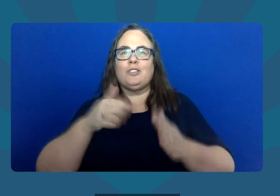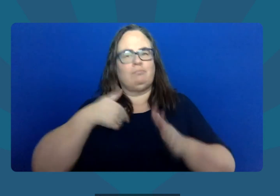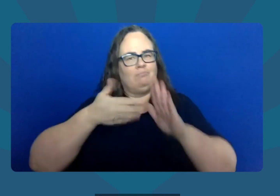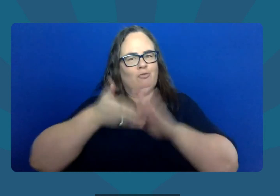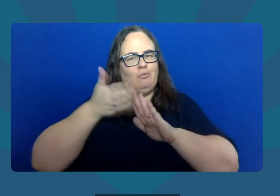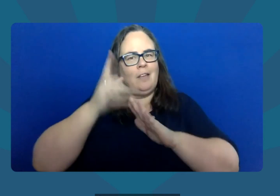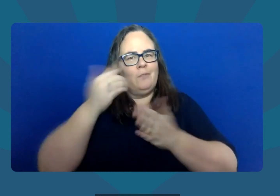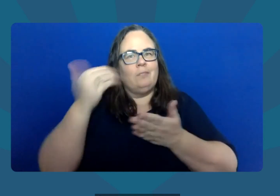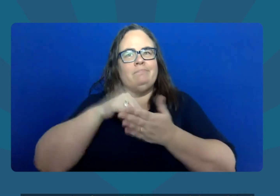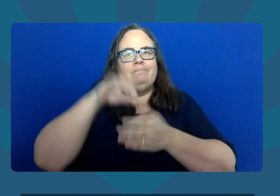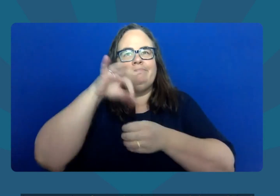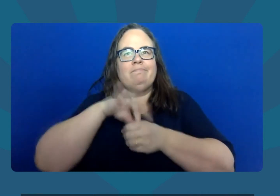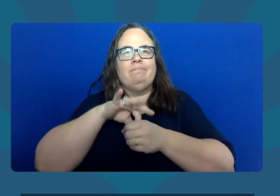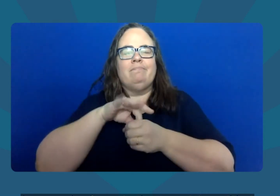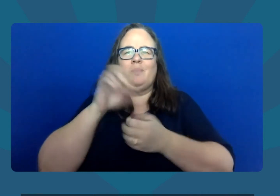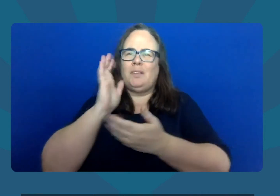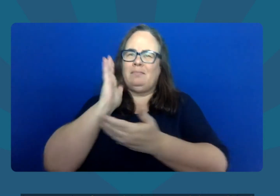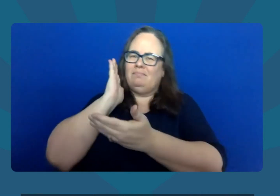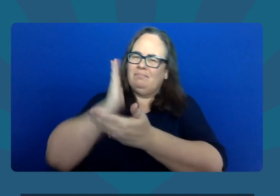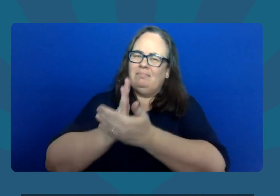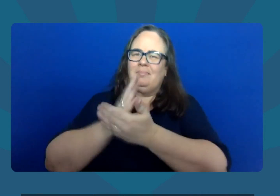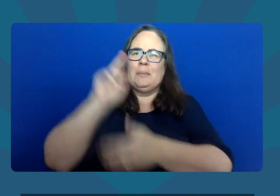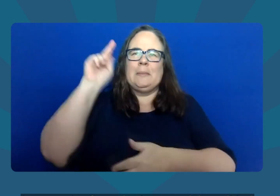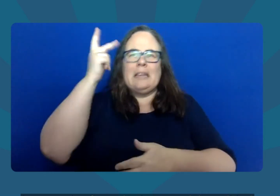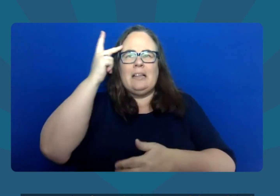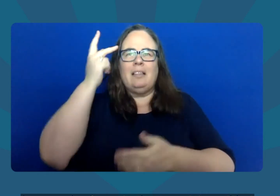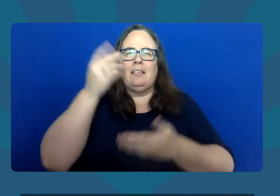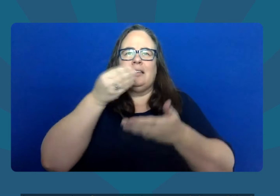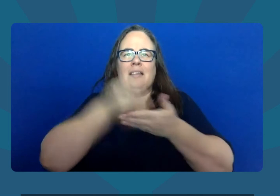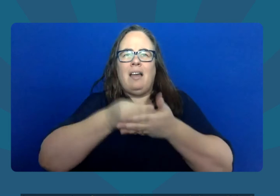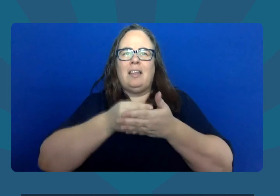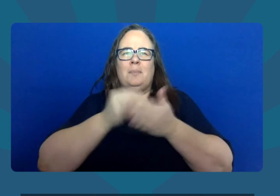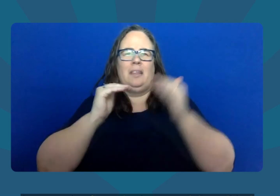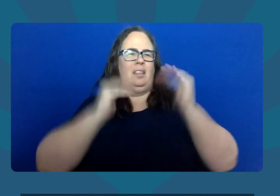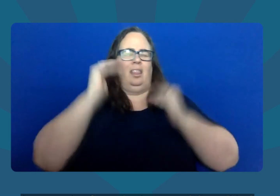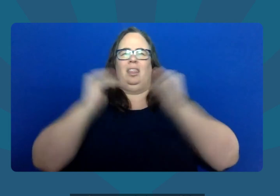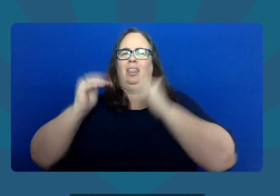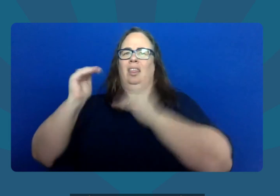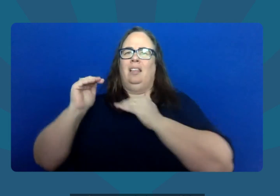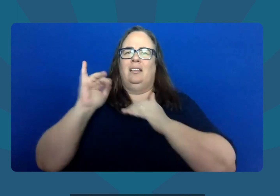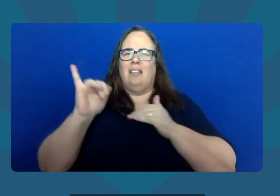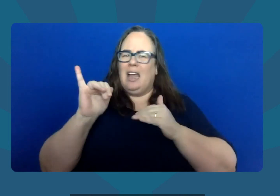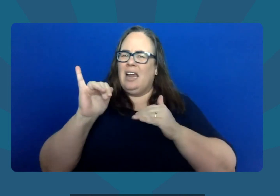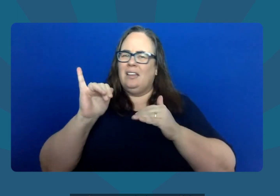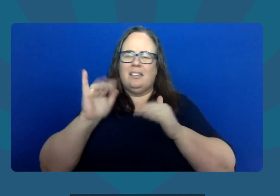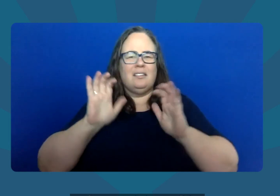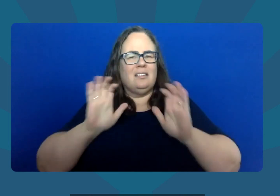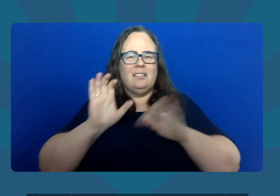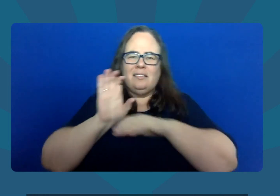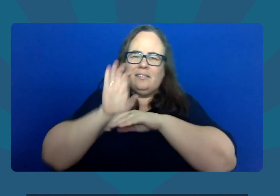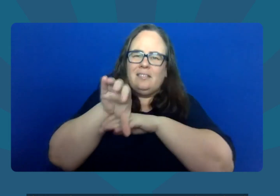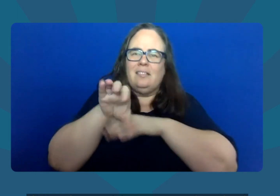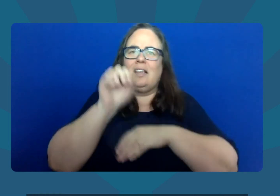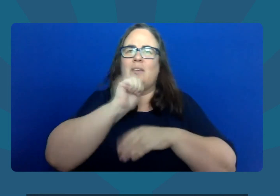As your senator, I am running for re-election to end the political and economic